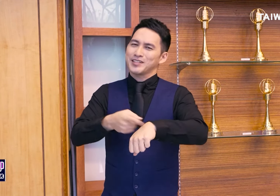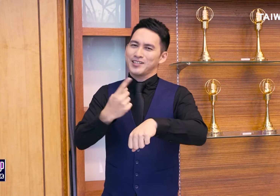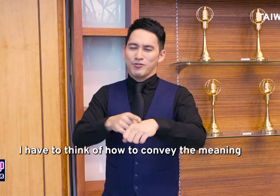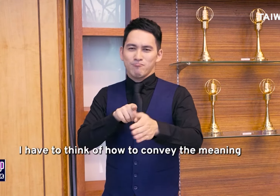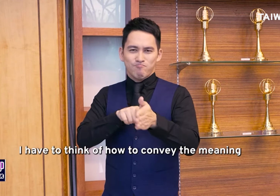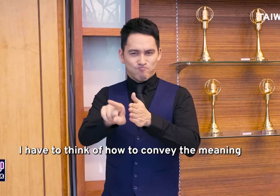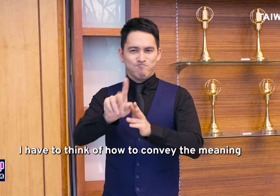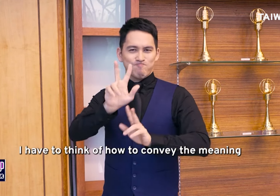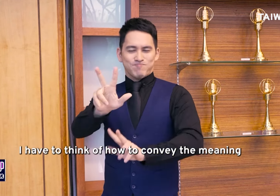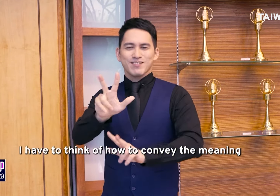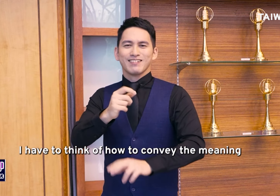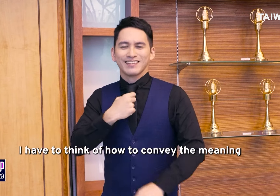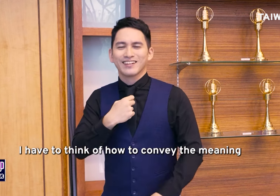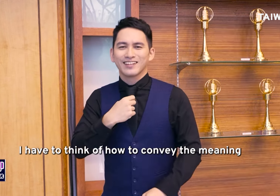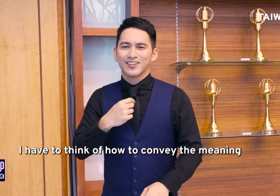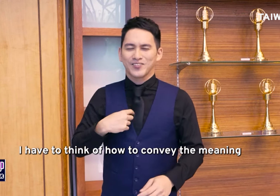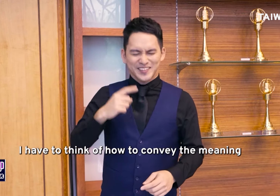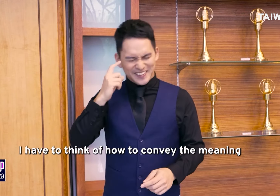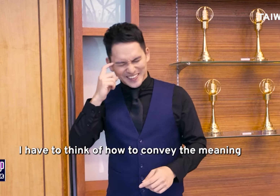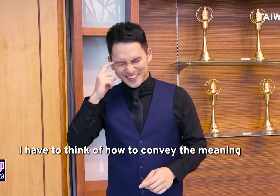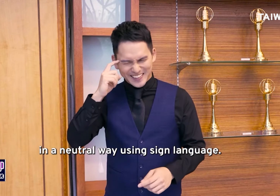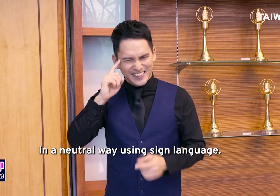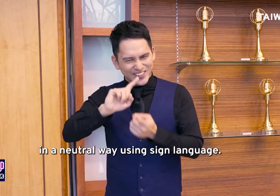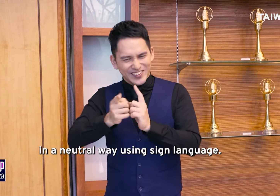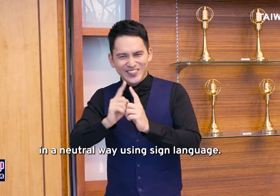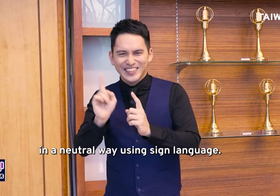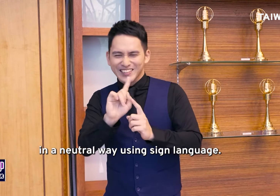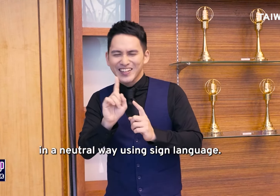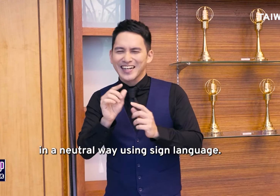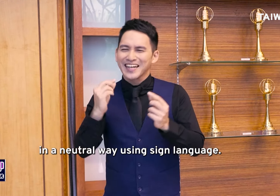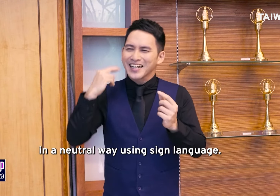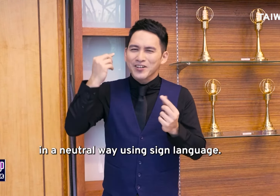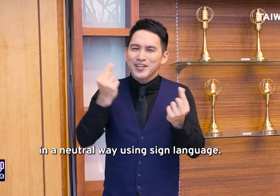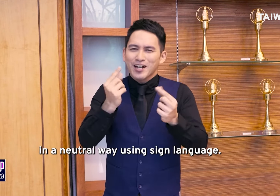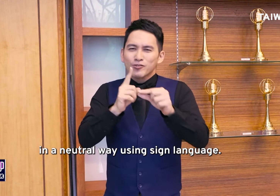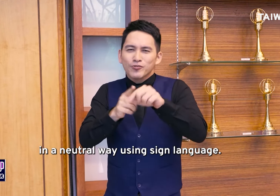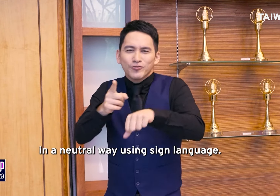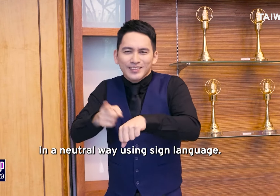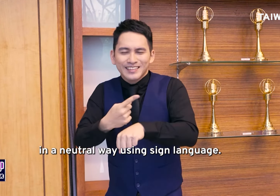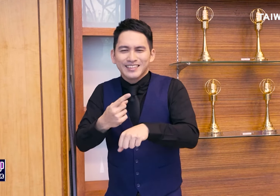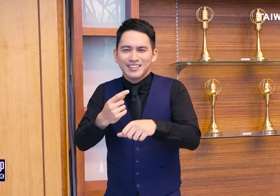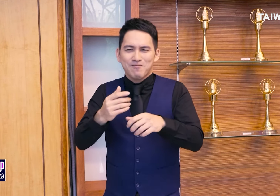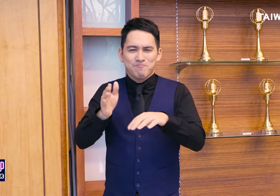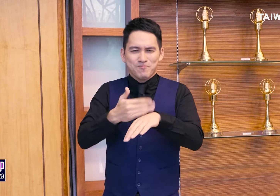I have to think of how to convey the meaning in a neutral way using sign language.